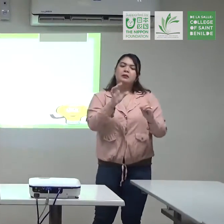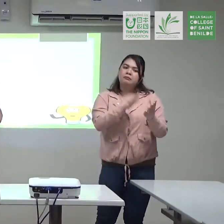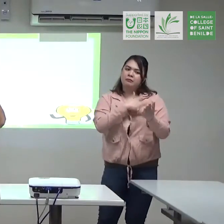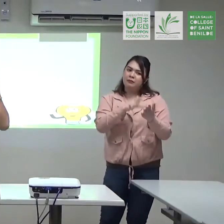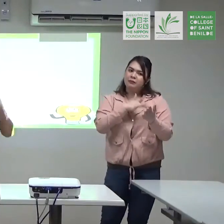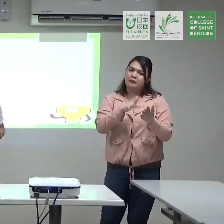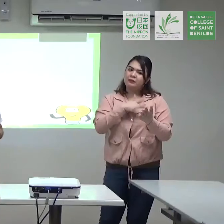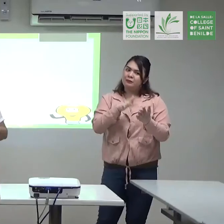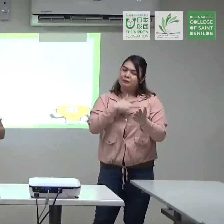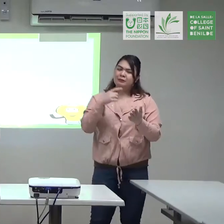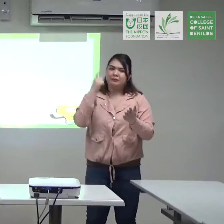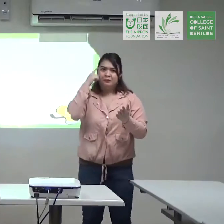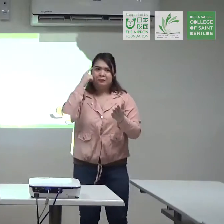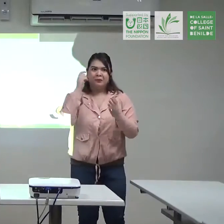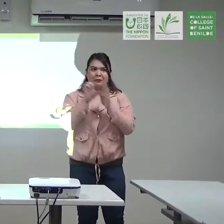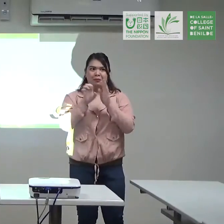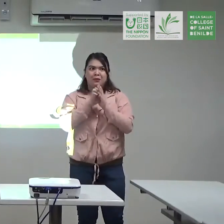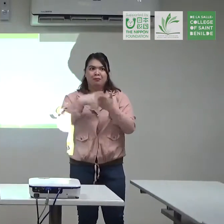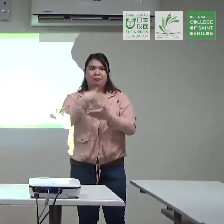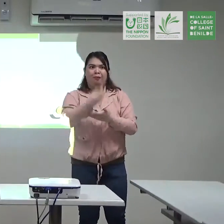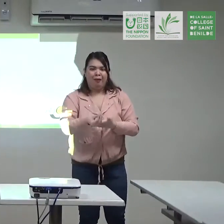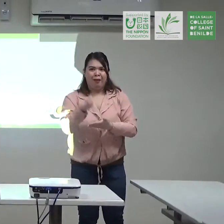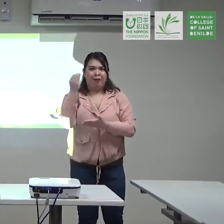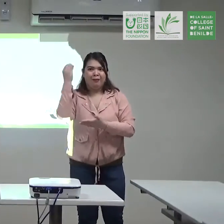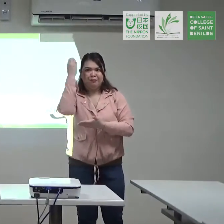alongside what you are thinking as a teacher.